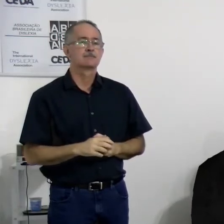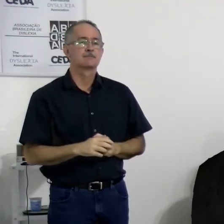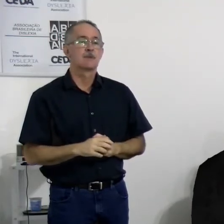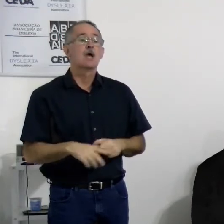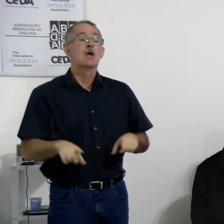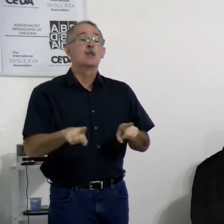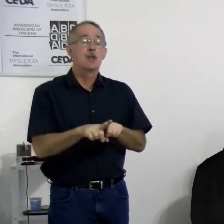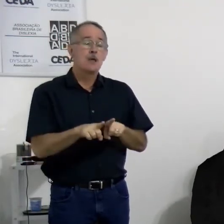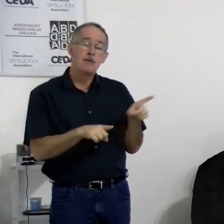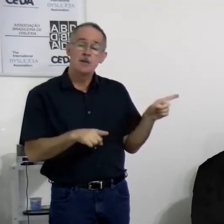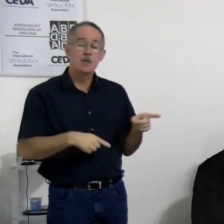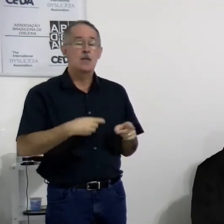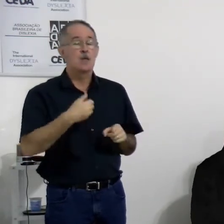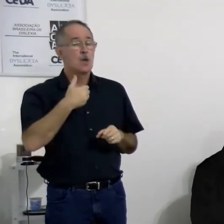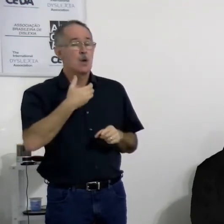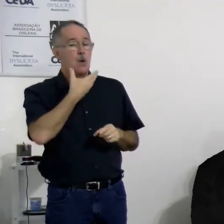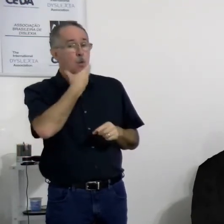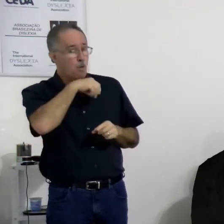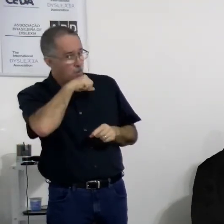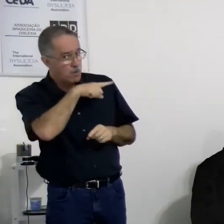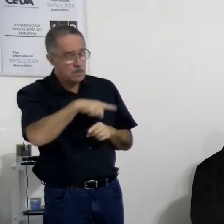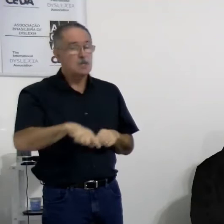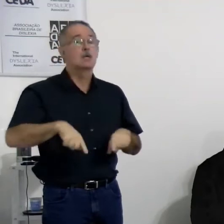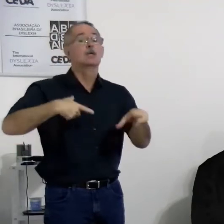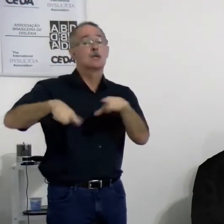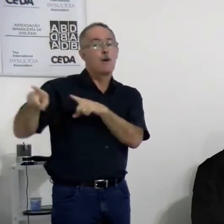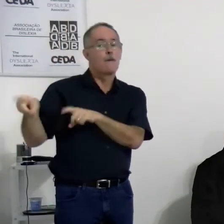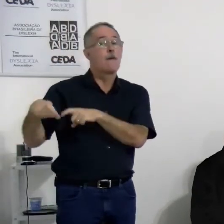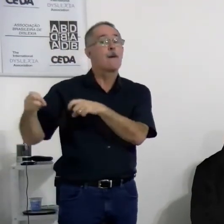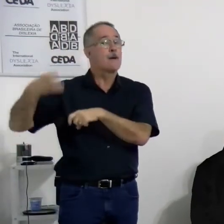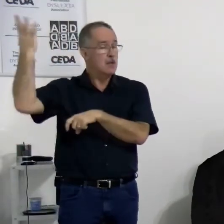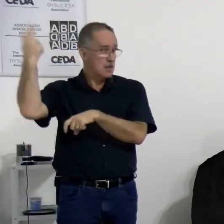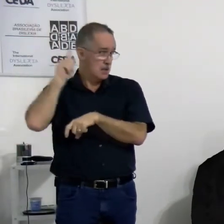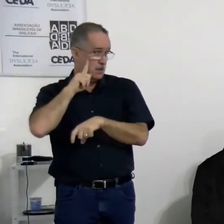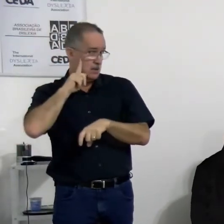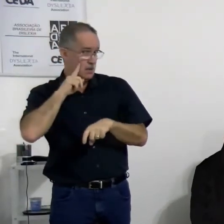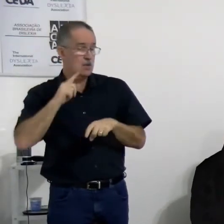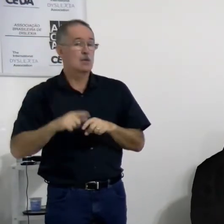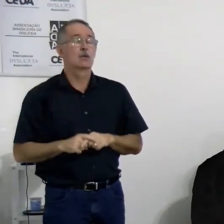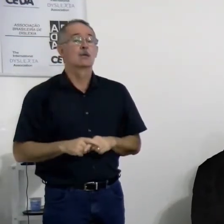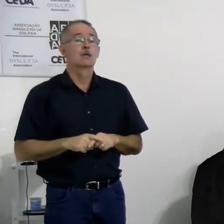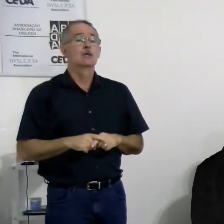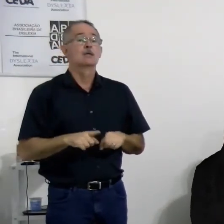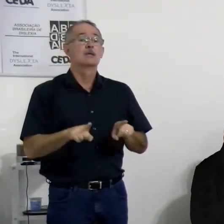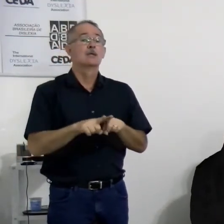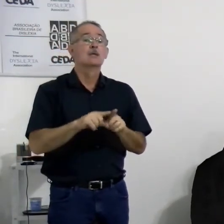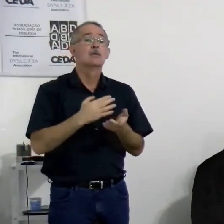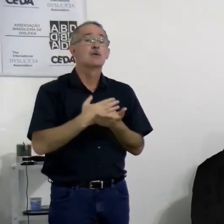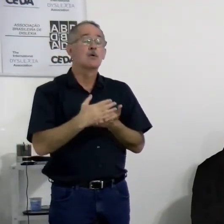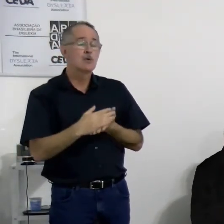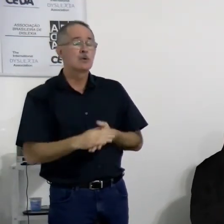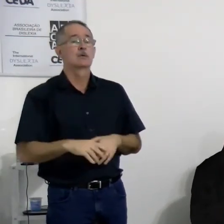father used to volunteer with migrant farm workers in the San Joaquin Valley, teaching them